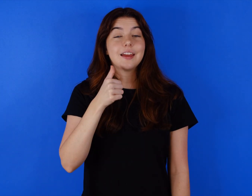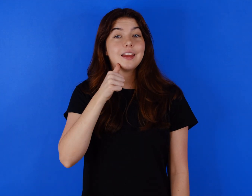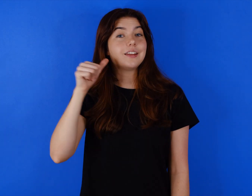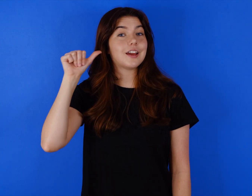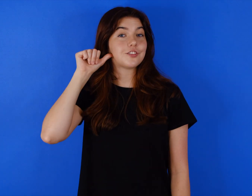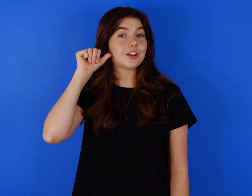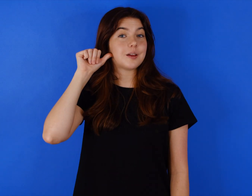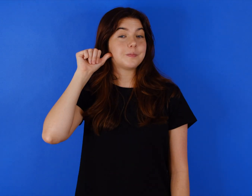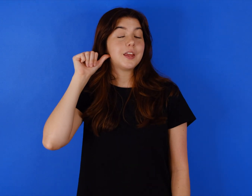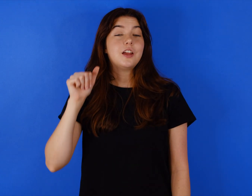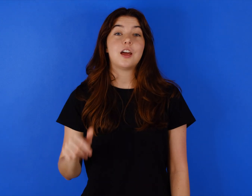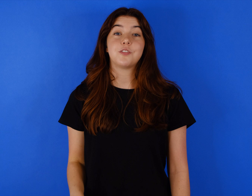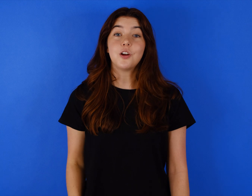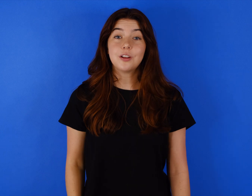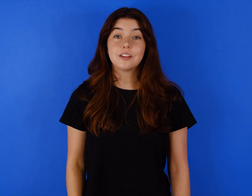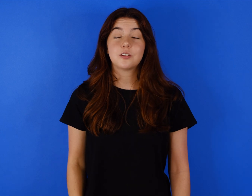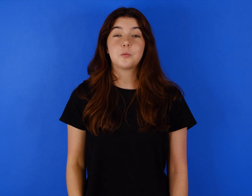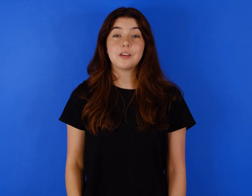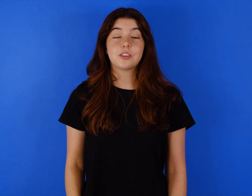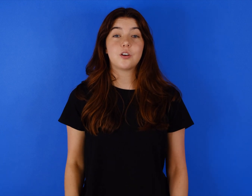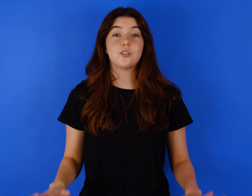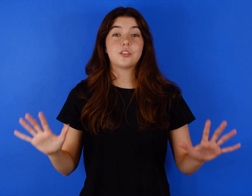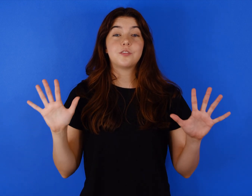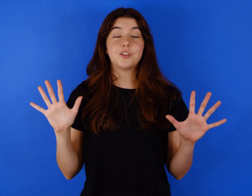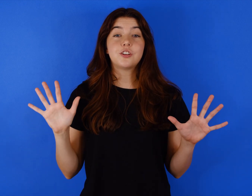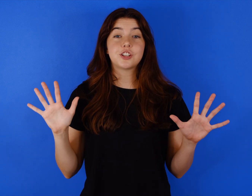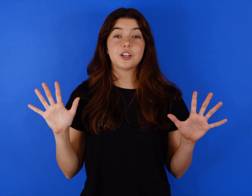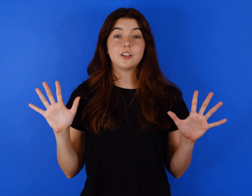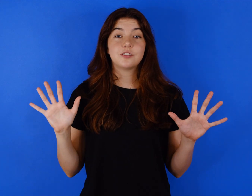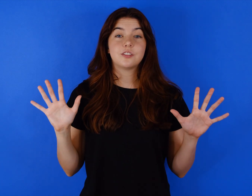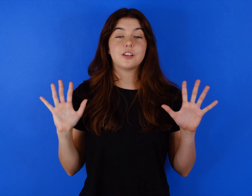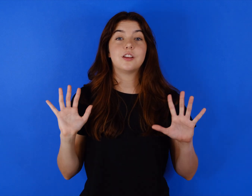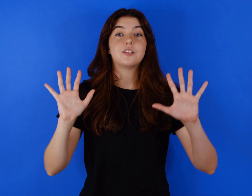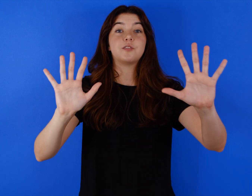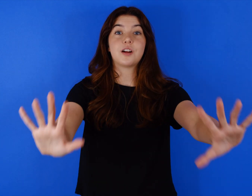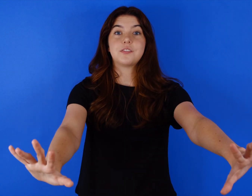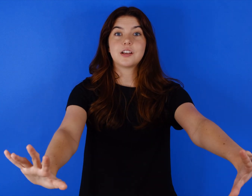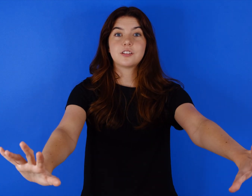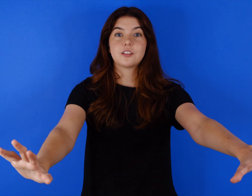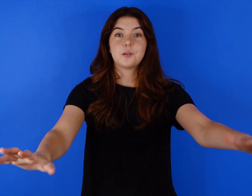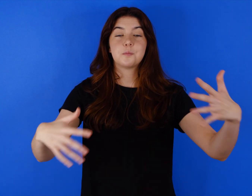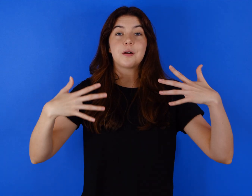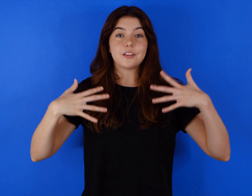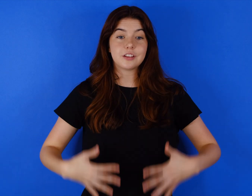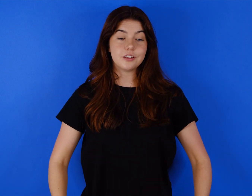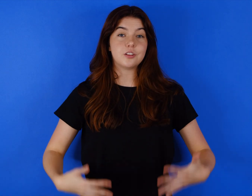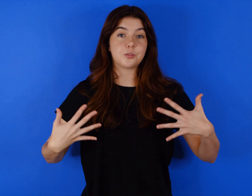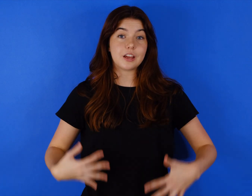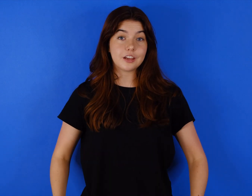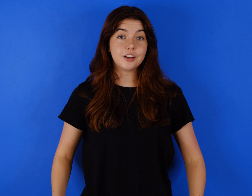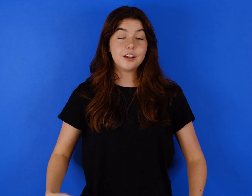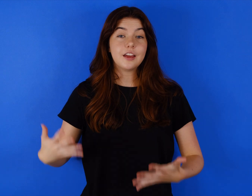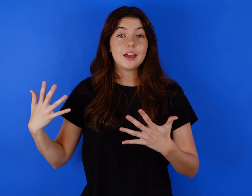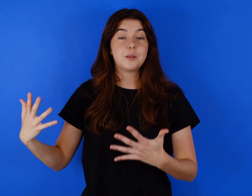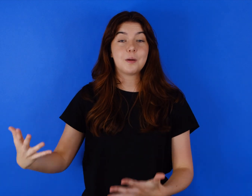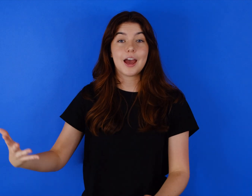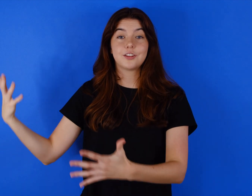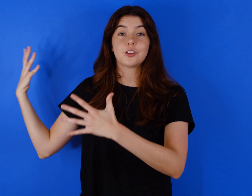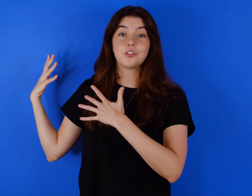and yesterday. Now if you notice, with those, future is in front of us, present is right here, and past goes